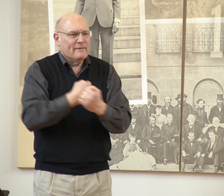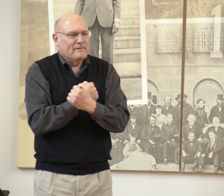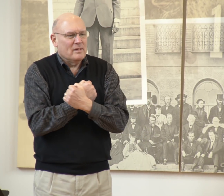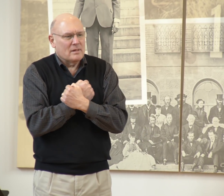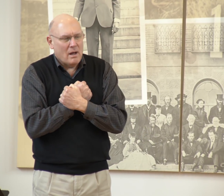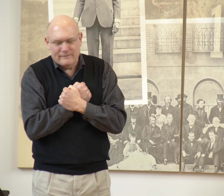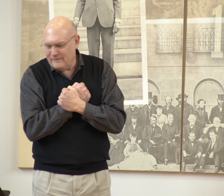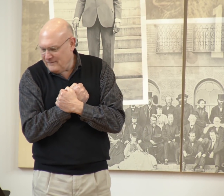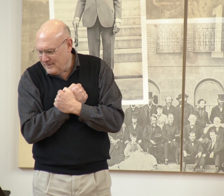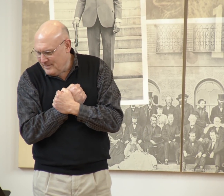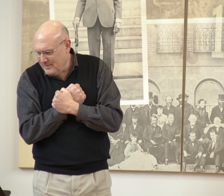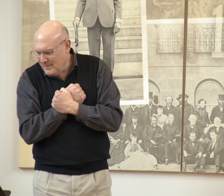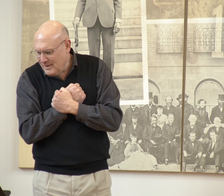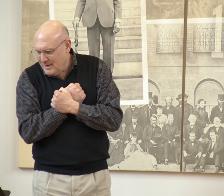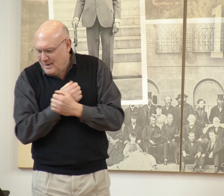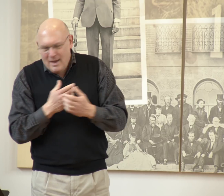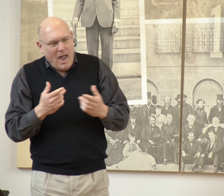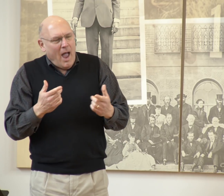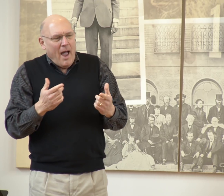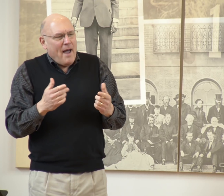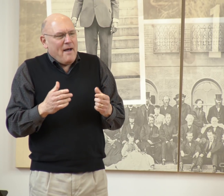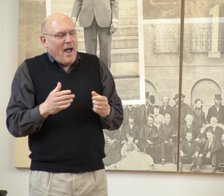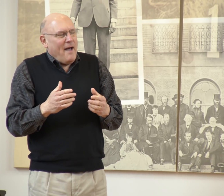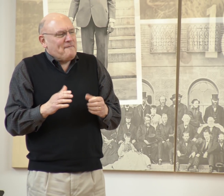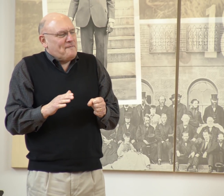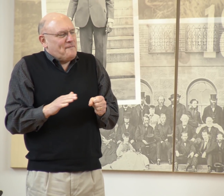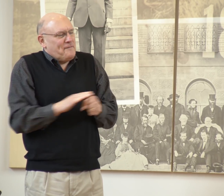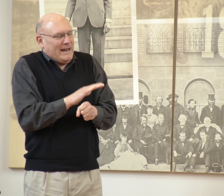He had a tremendous reservoir of love,